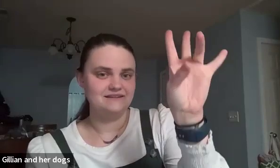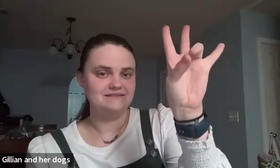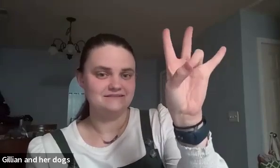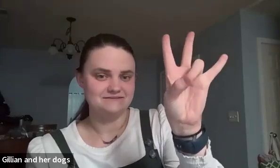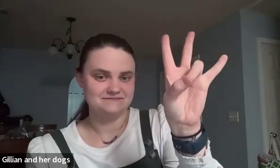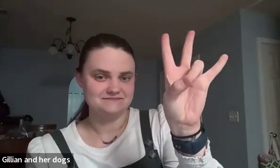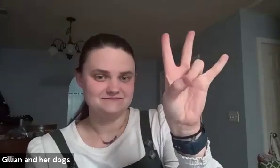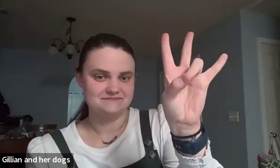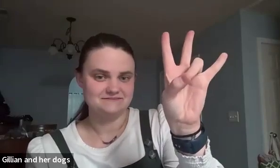7,